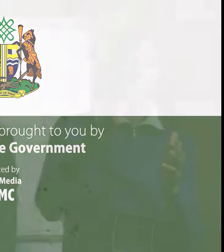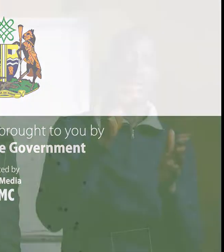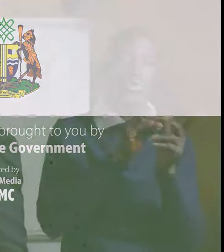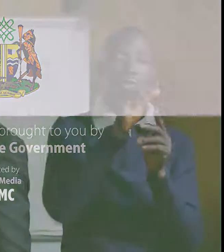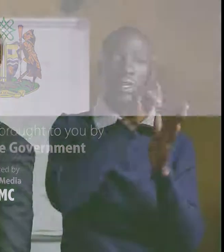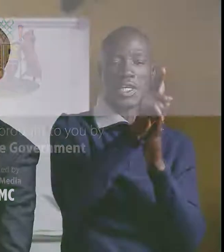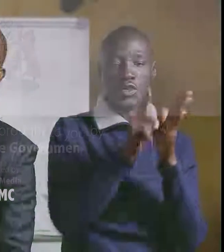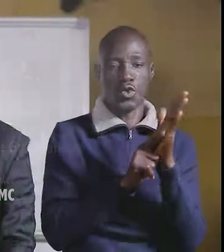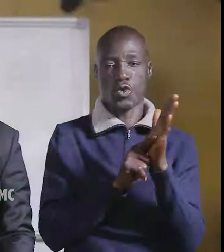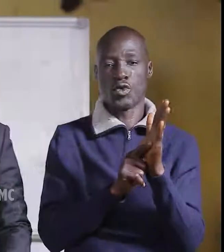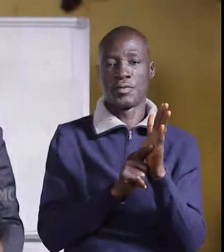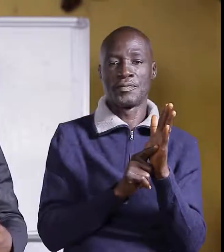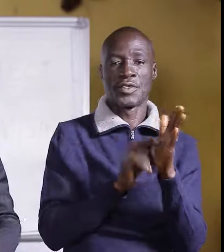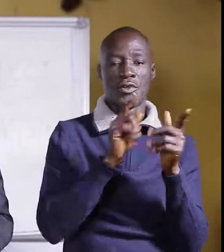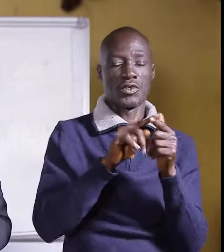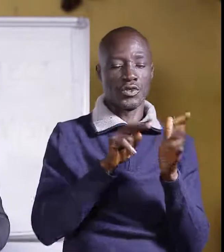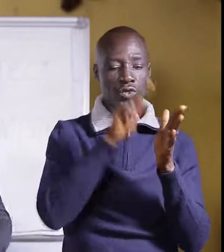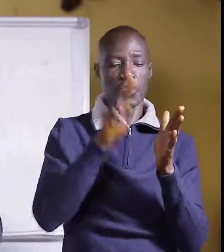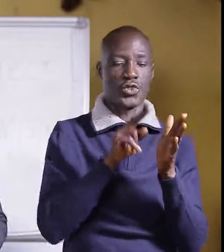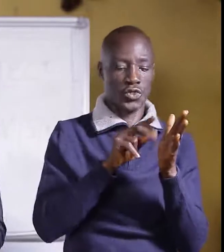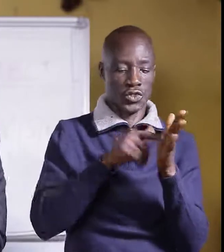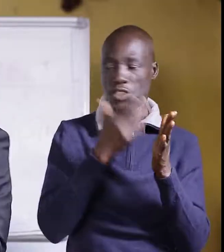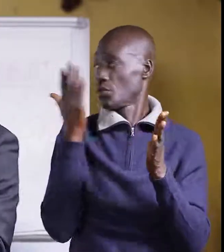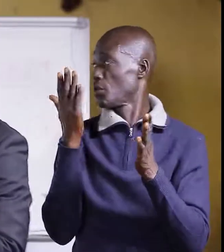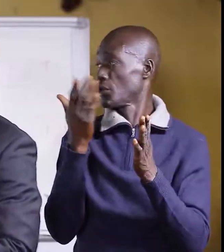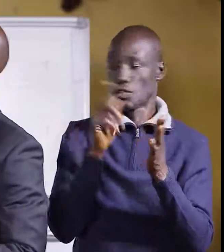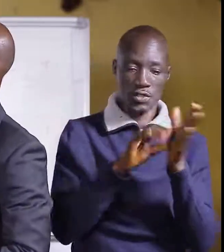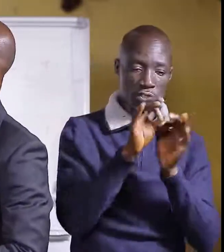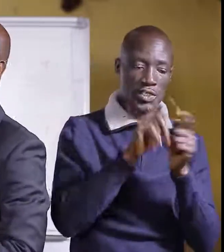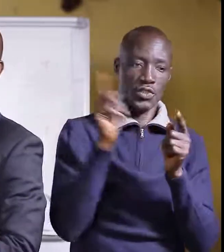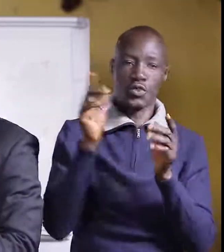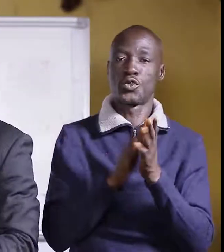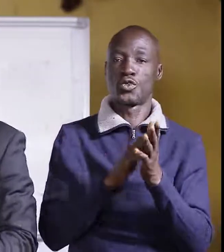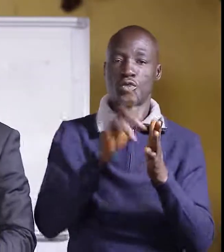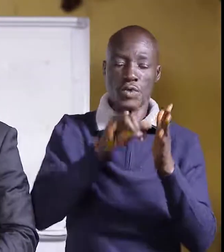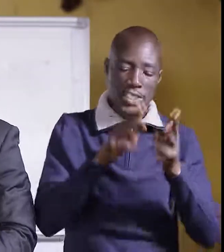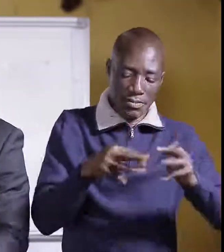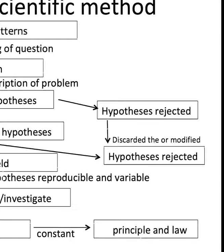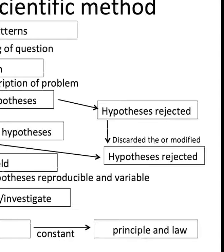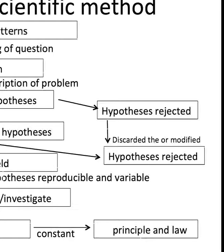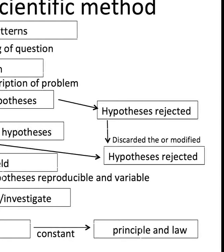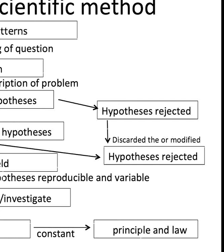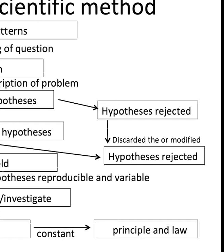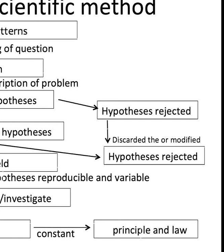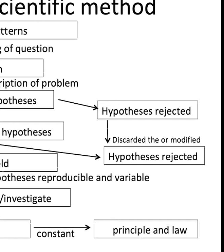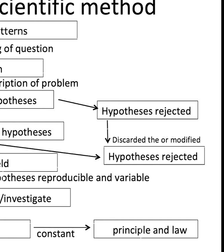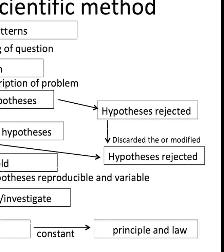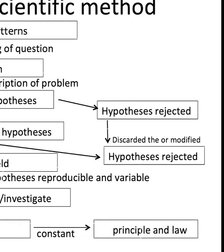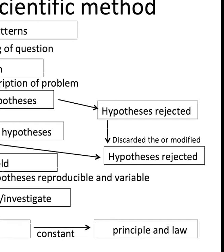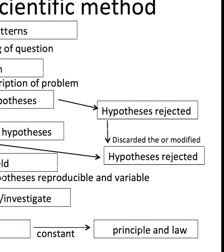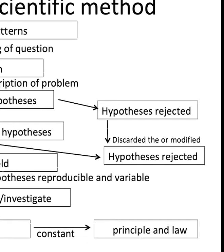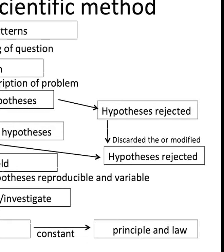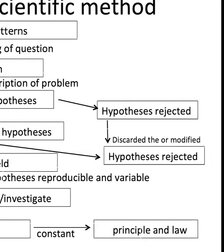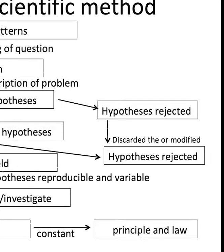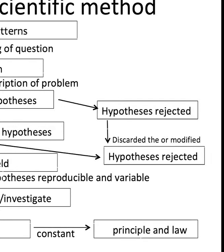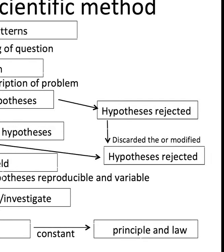I'd like to use a chart flow to actually explain to you what this scientific method means. You can see that in scientific